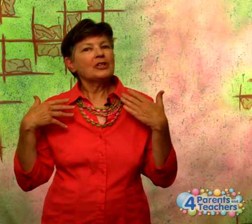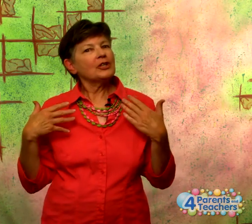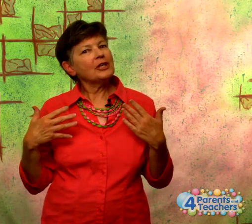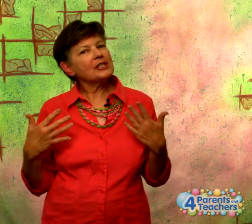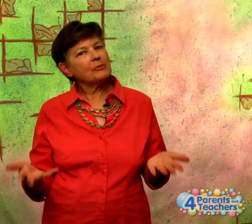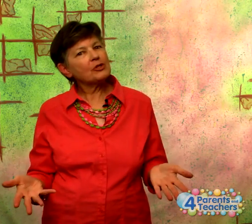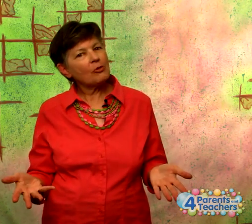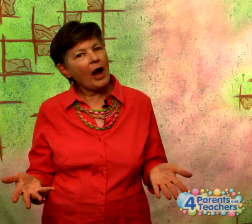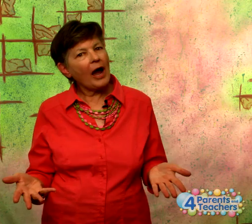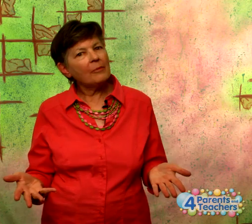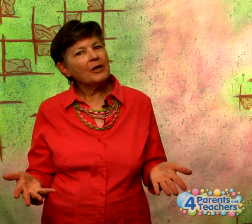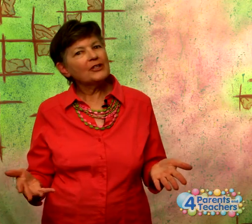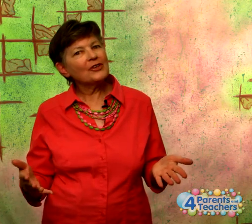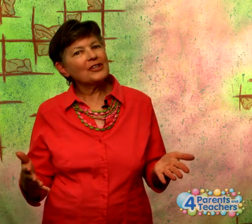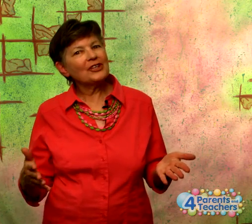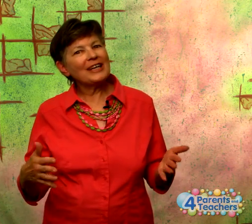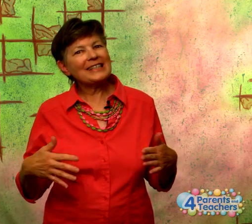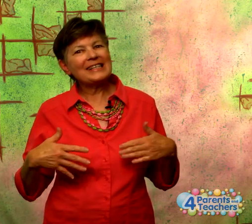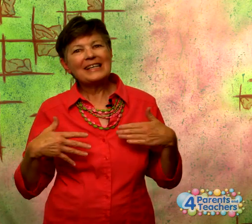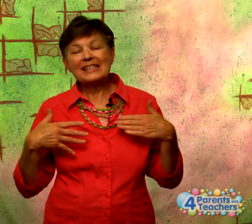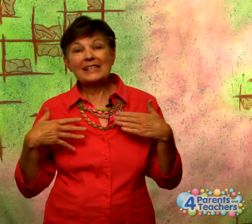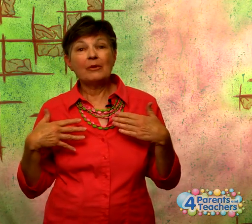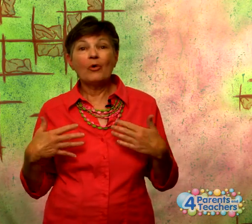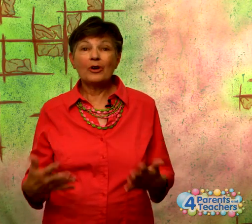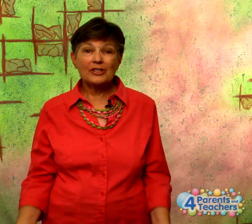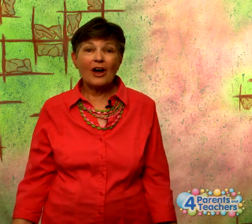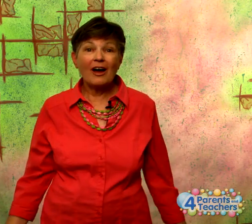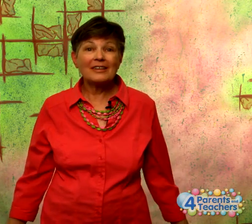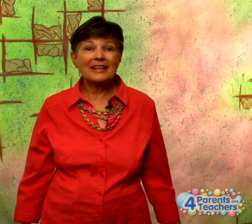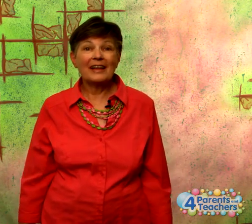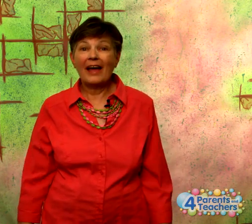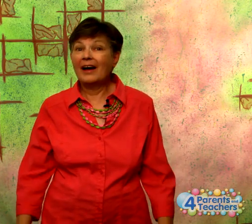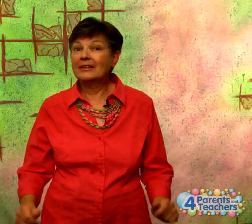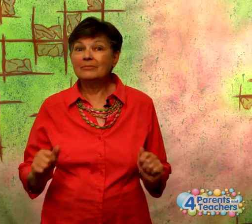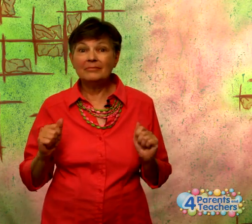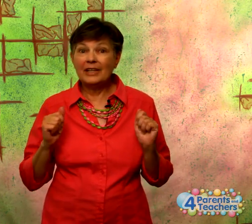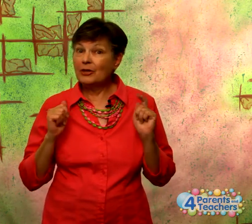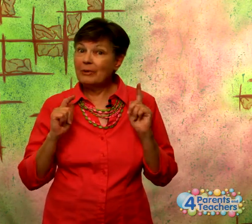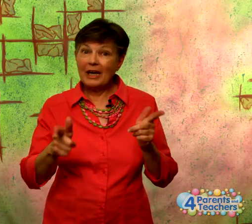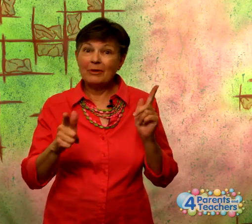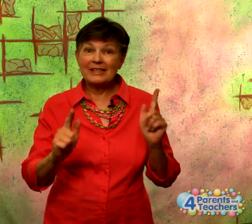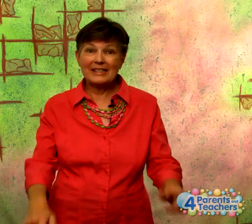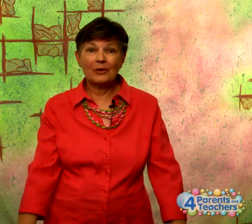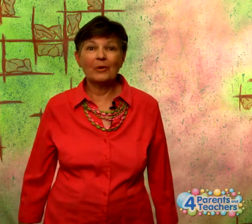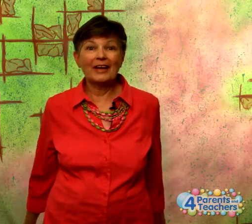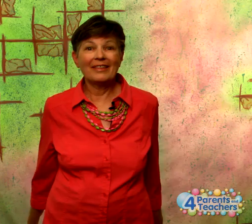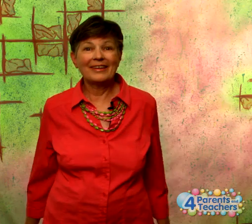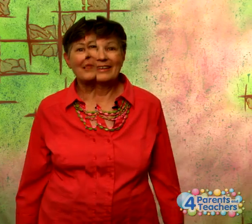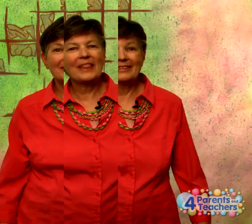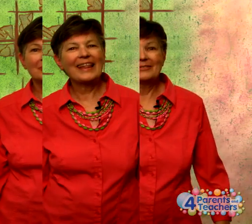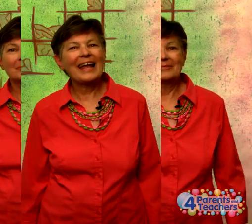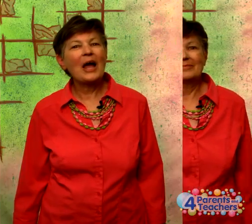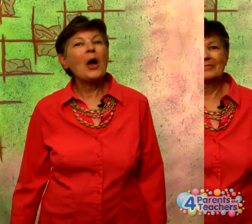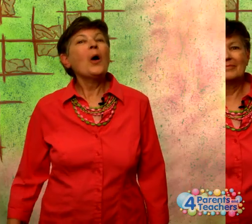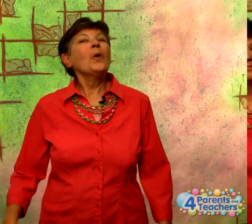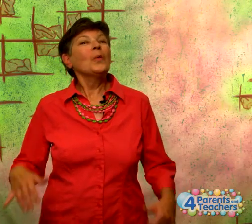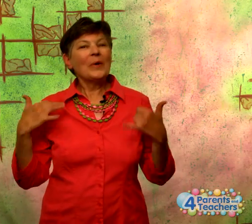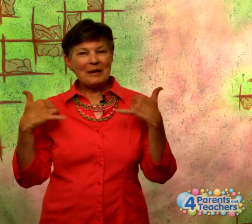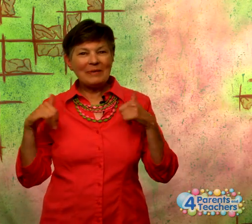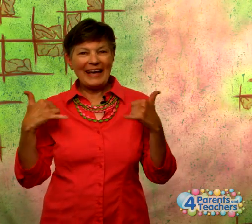Be sure you subscribe so that you'll get to see more songs that you'll be able to sing with. We play